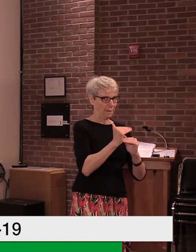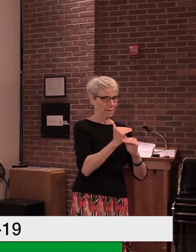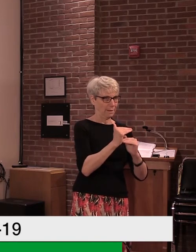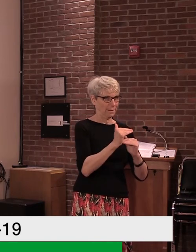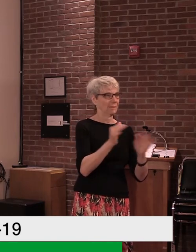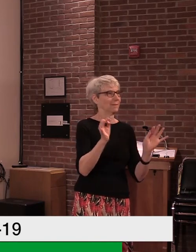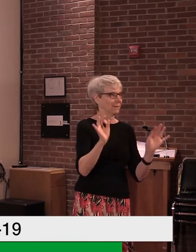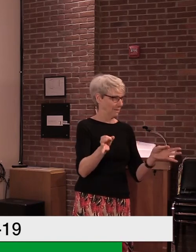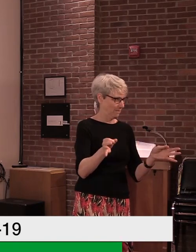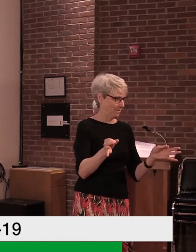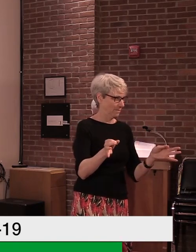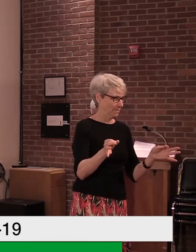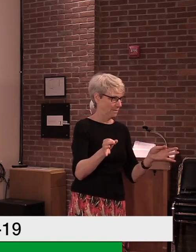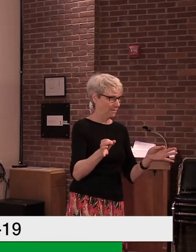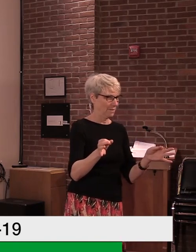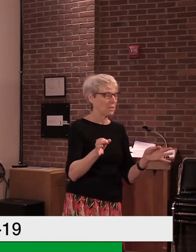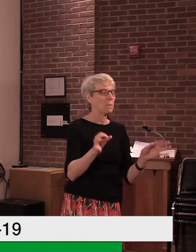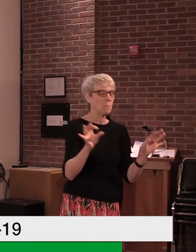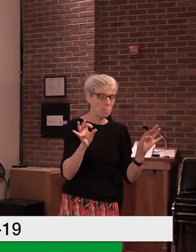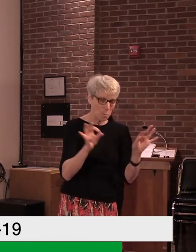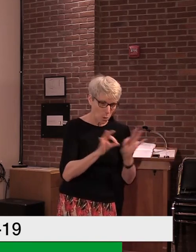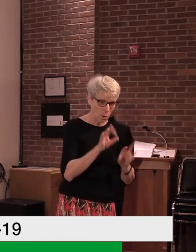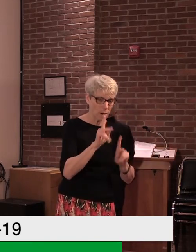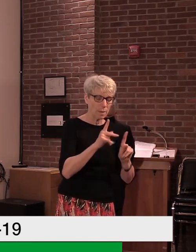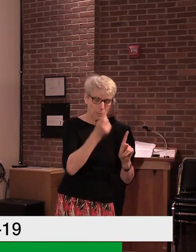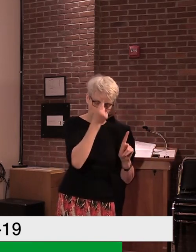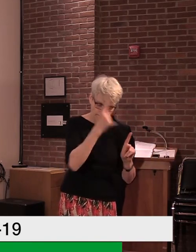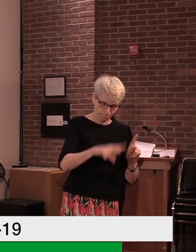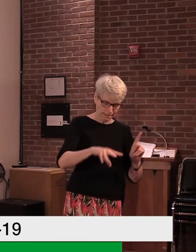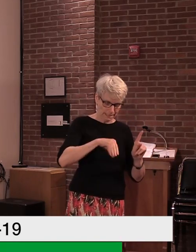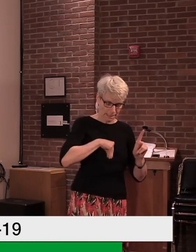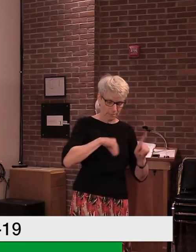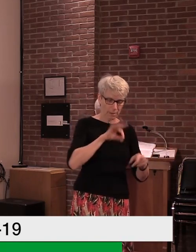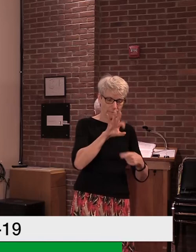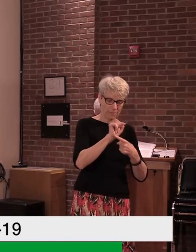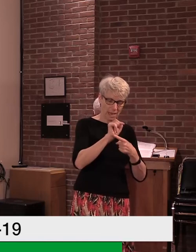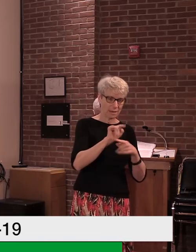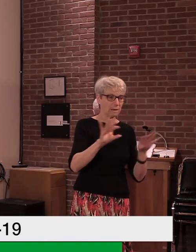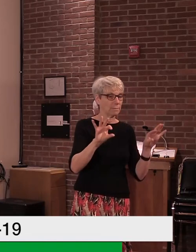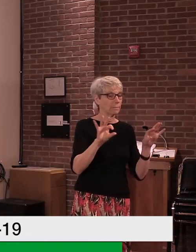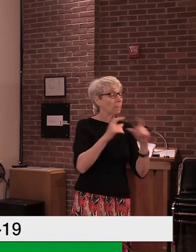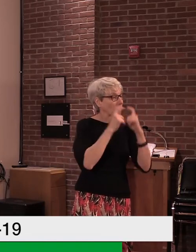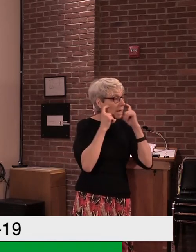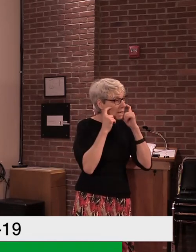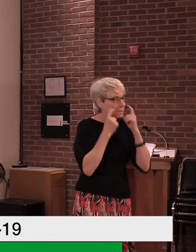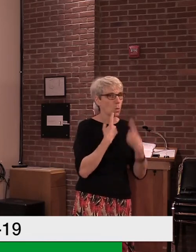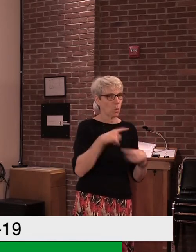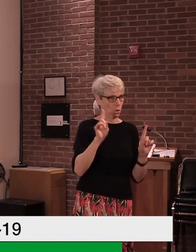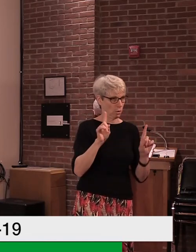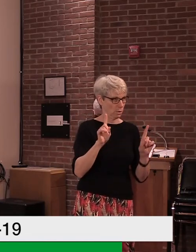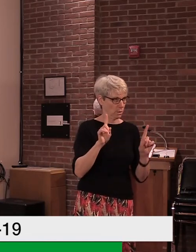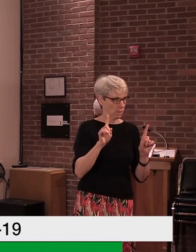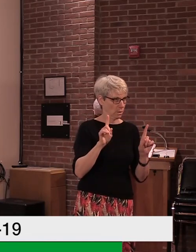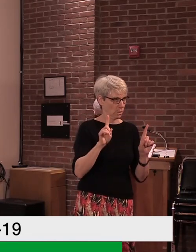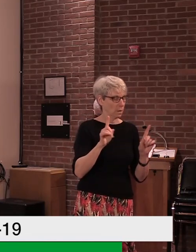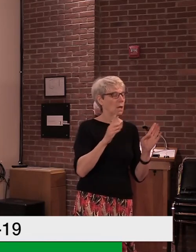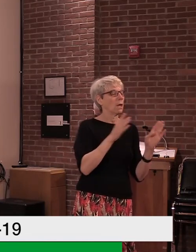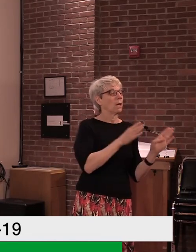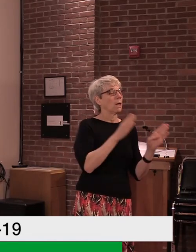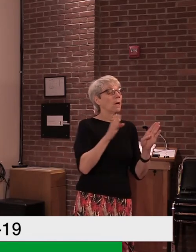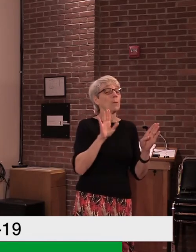So that needs to be accepted from the start. The more nuanced question is the